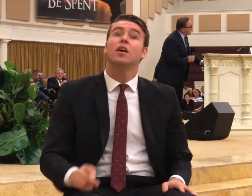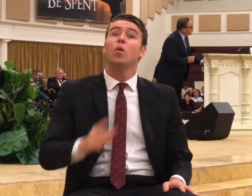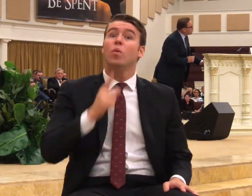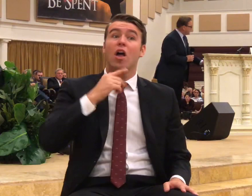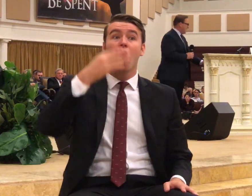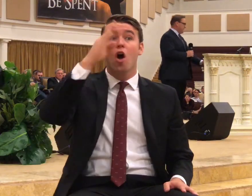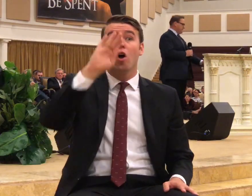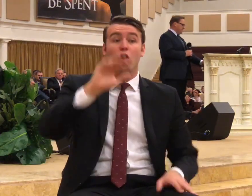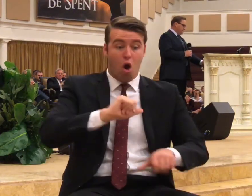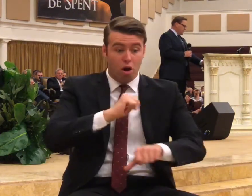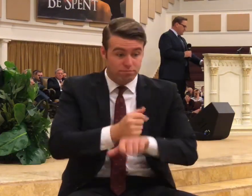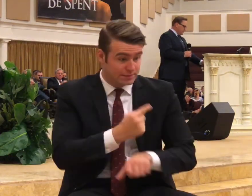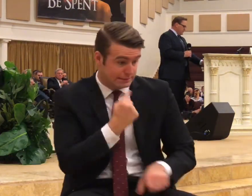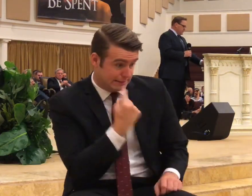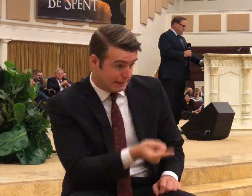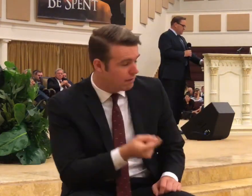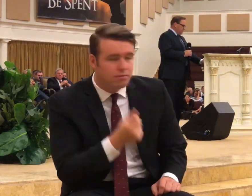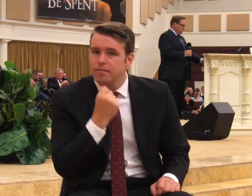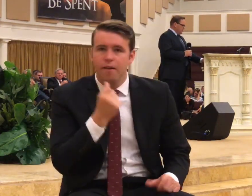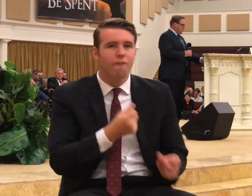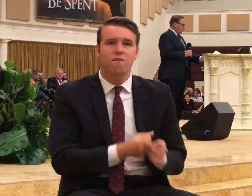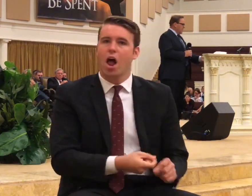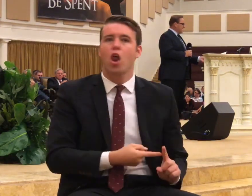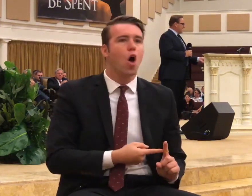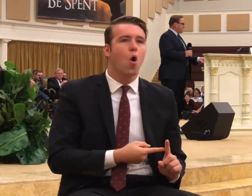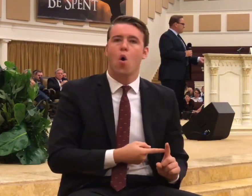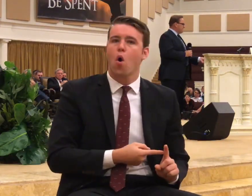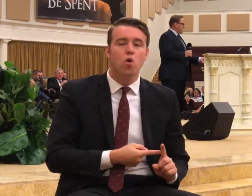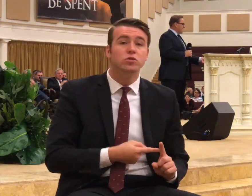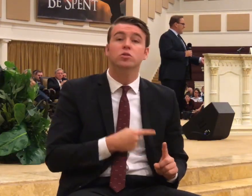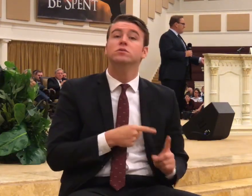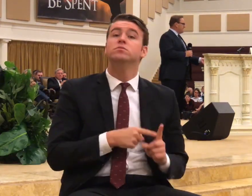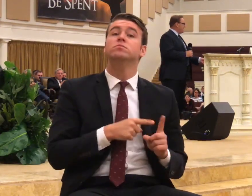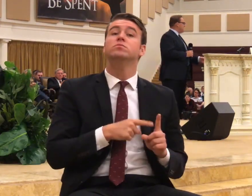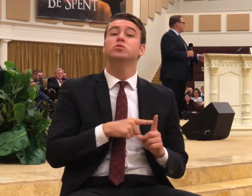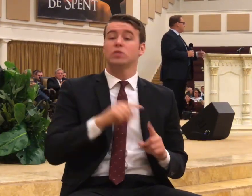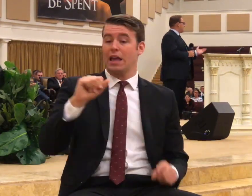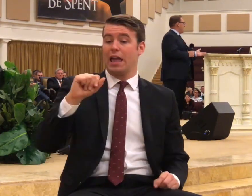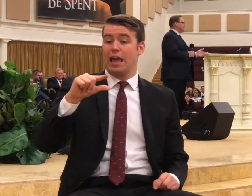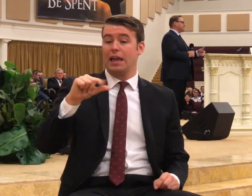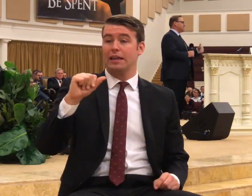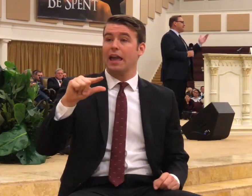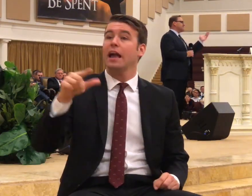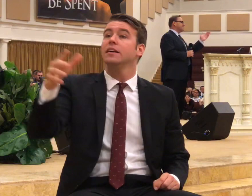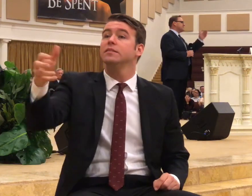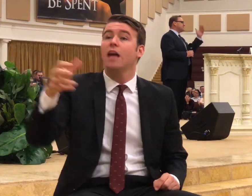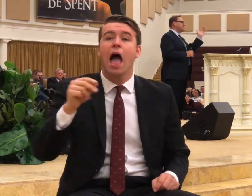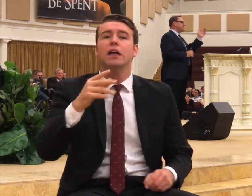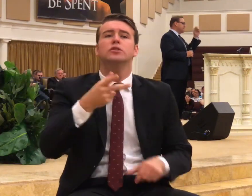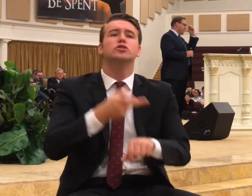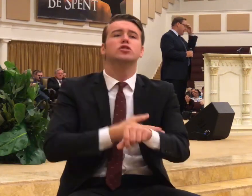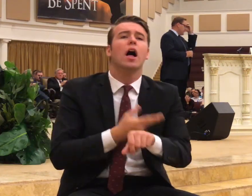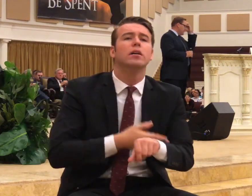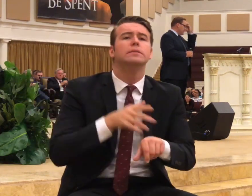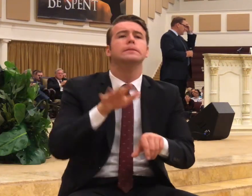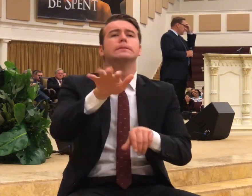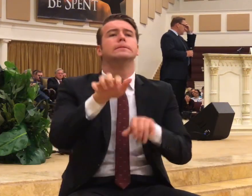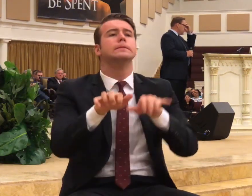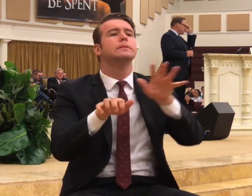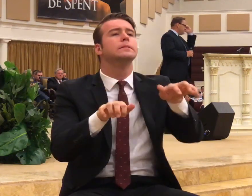what God had said. So he kept Agag in the best of the flocks, the best of this, the best of